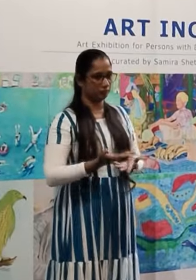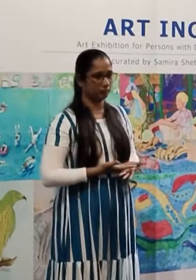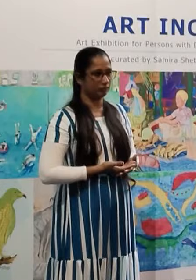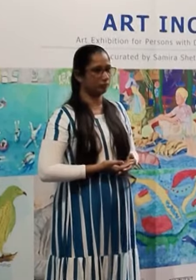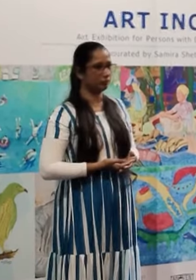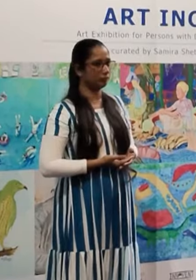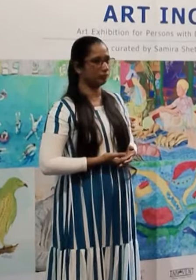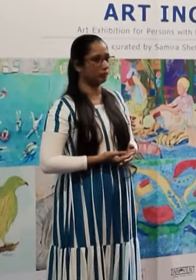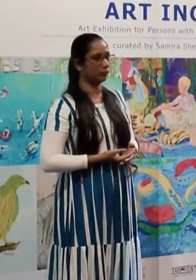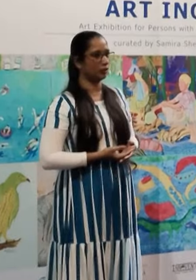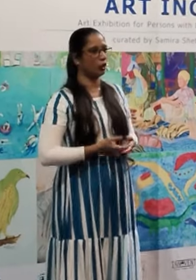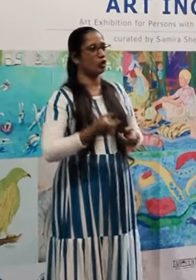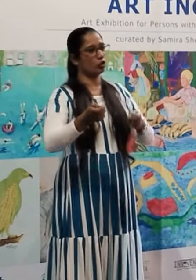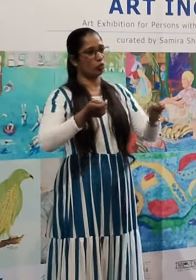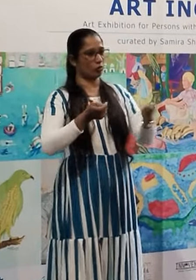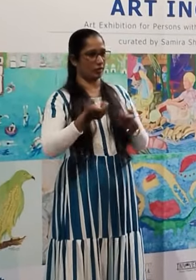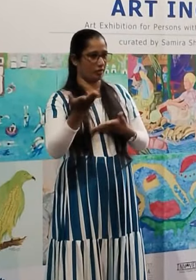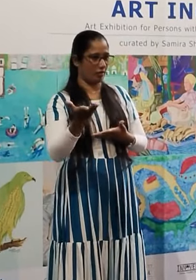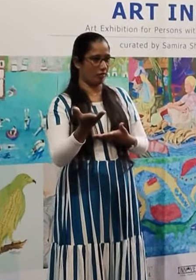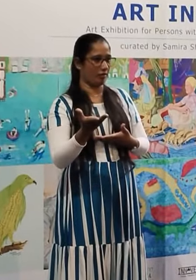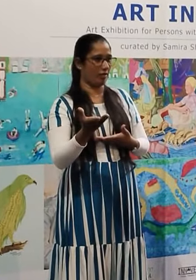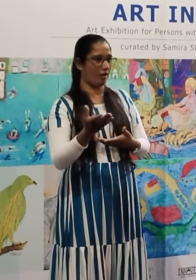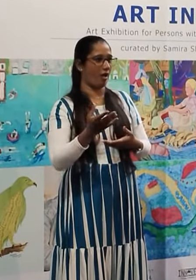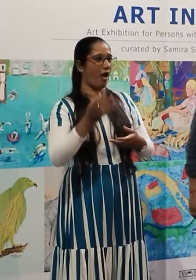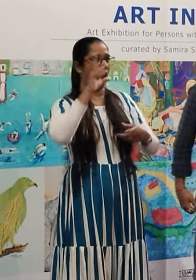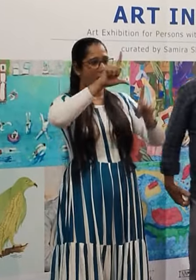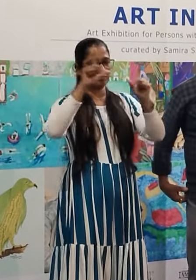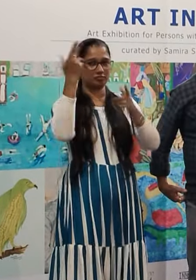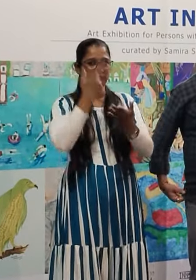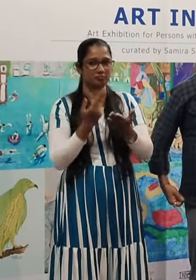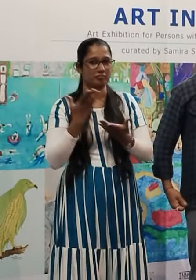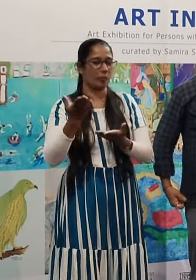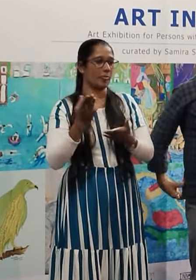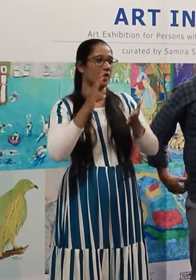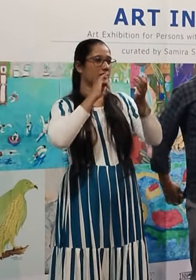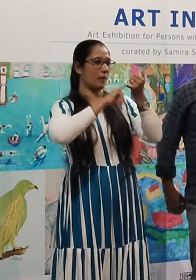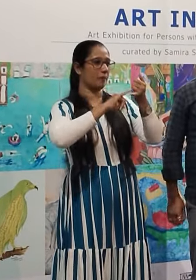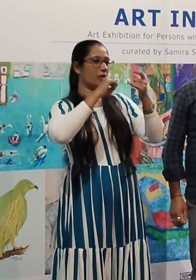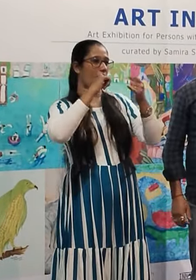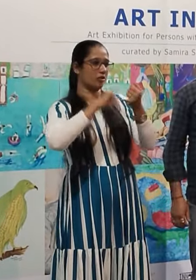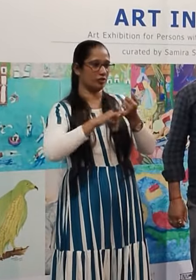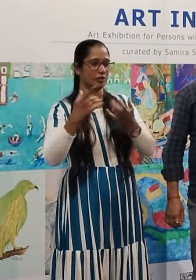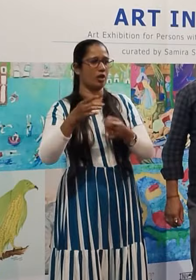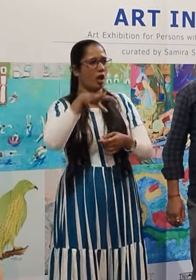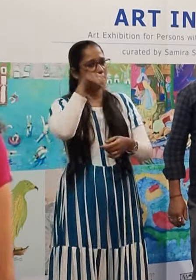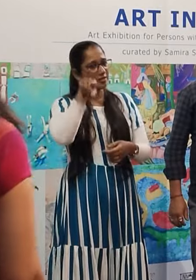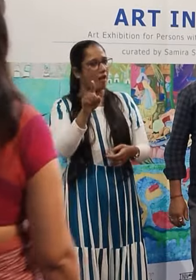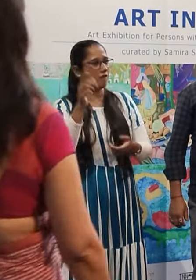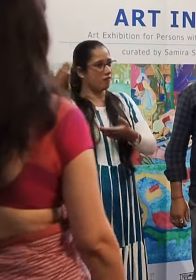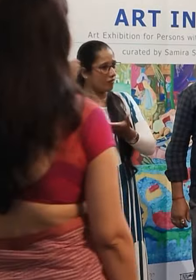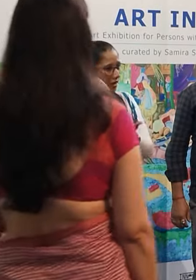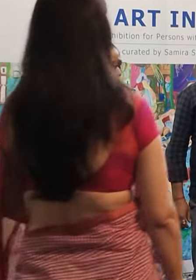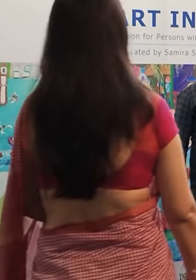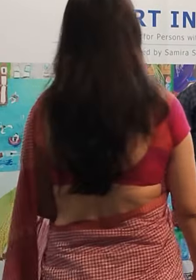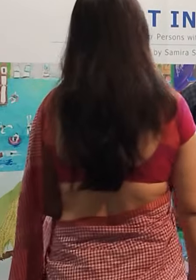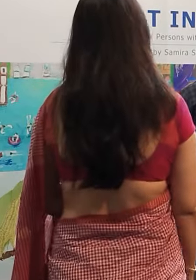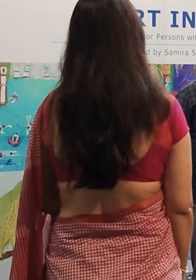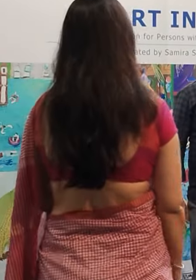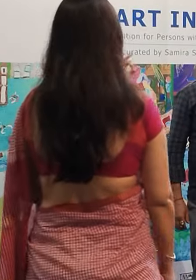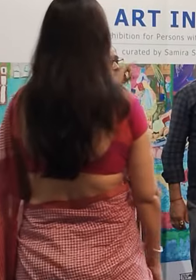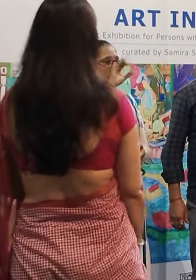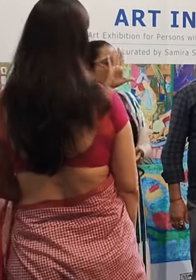with our curator Samira Sheth, who came here selected about over